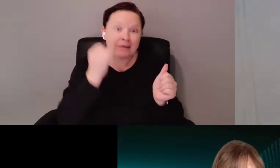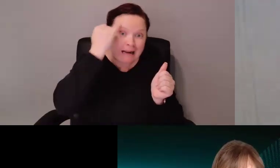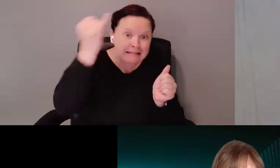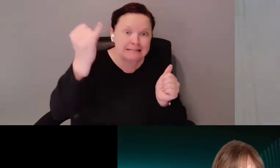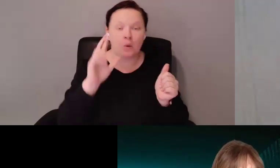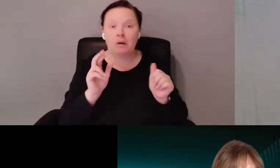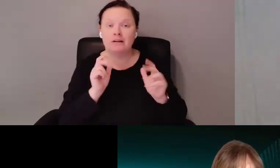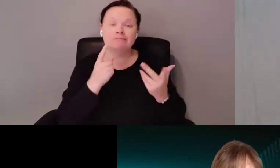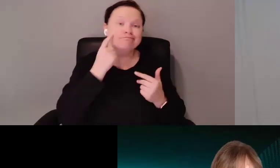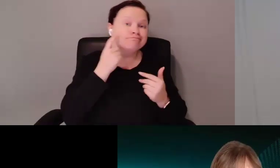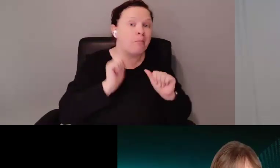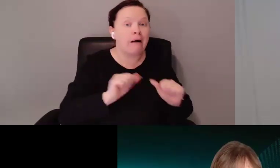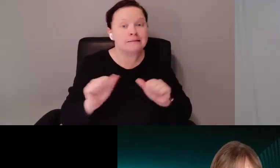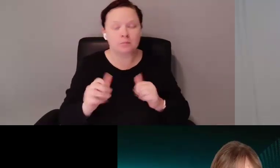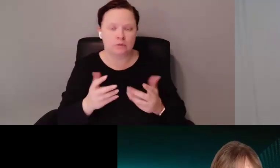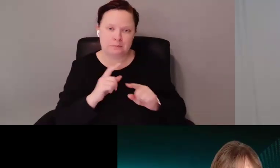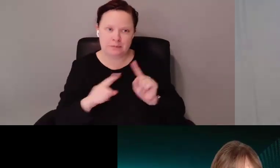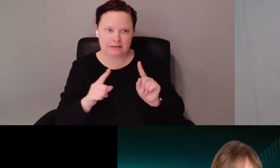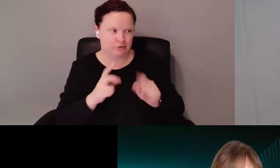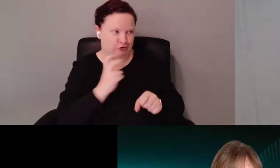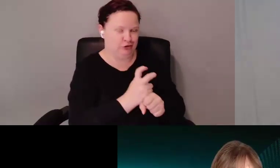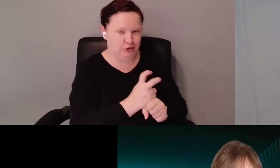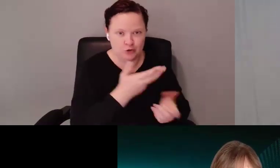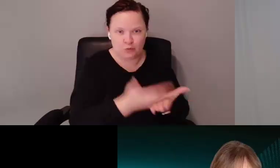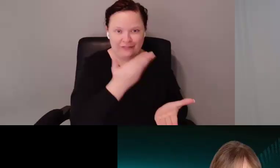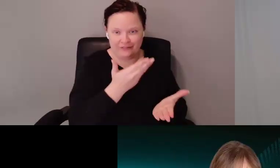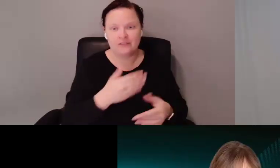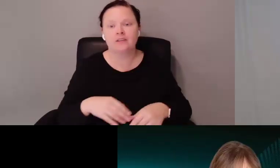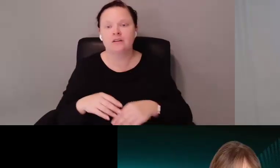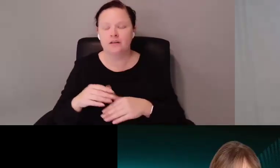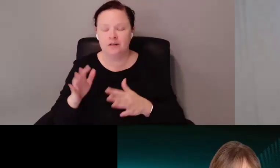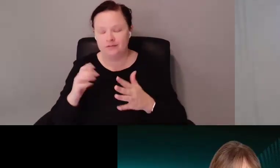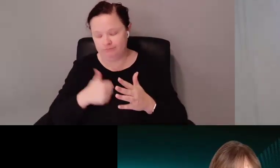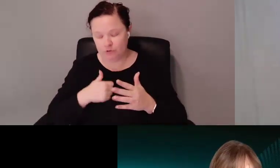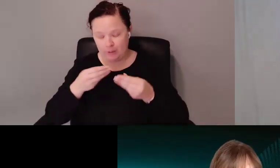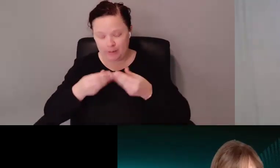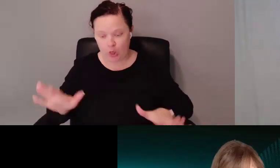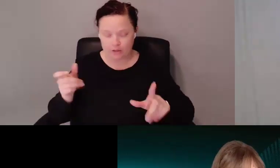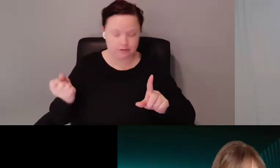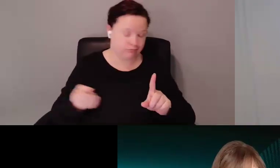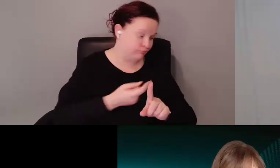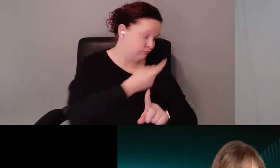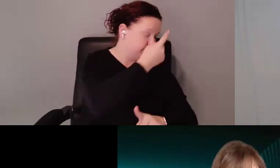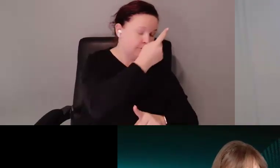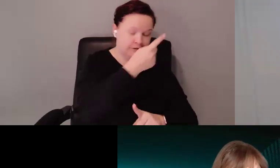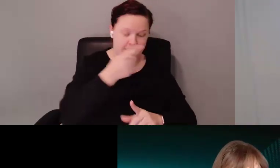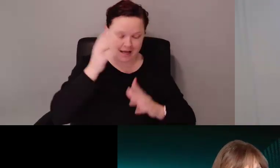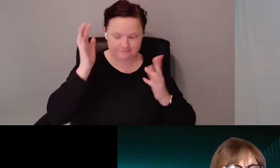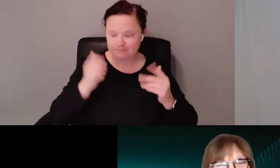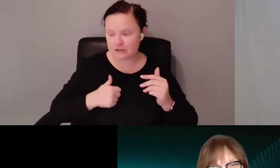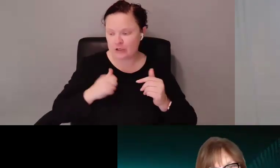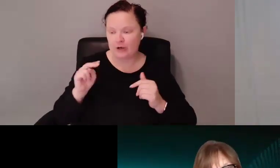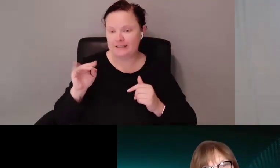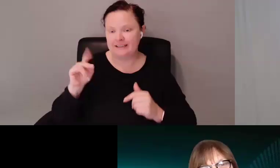So, yeah, I would say, let me see. Now I got kind of lost with that question, Nikki.